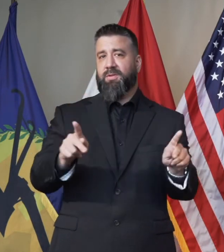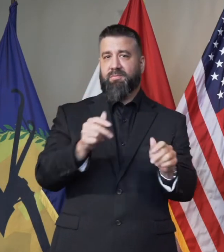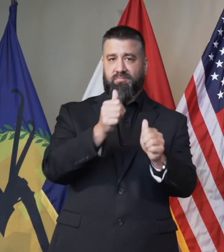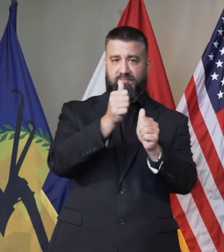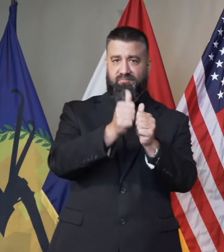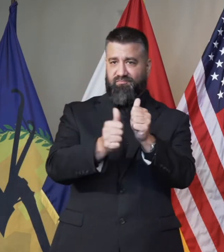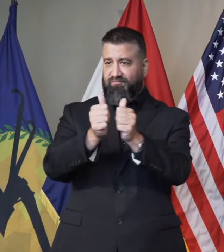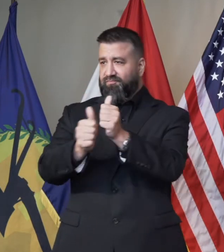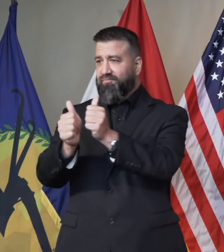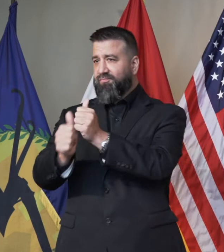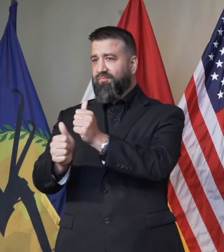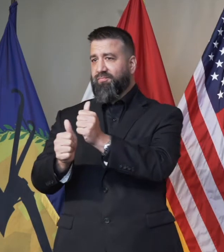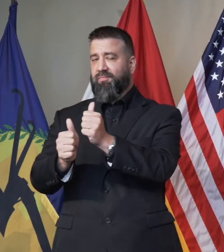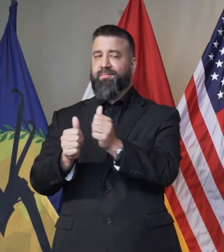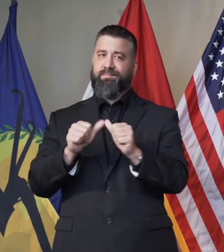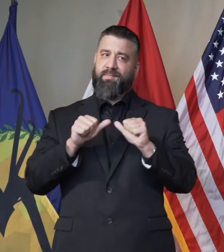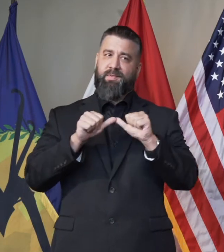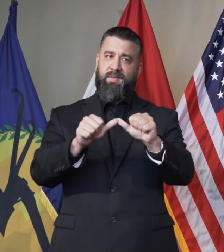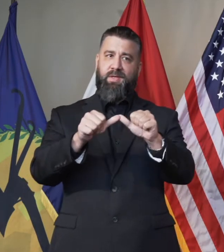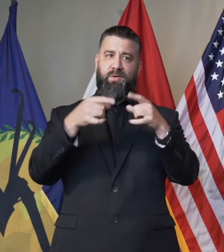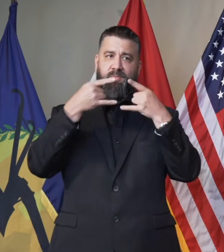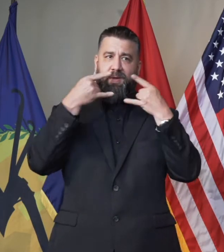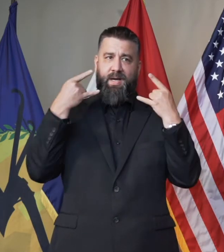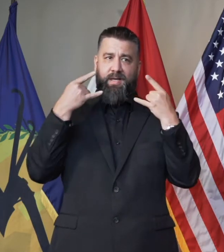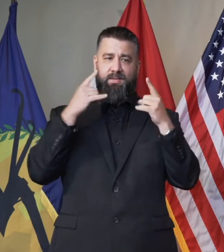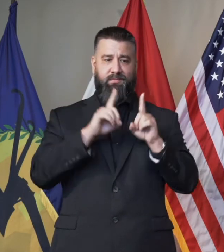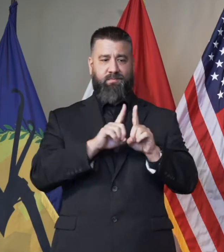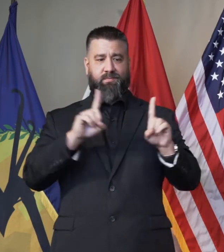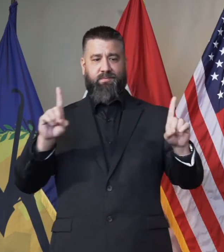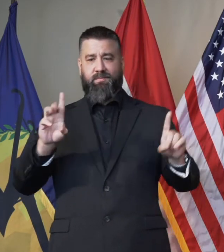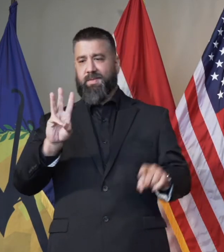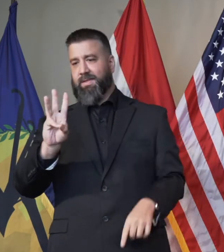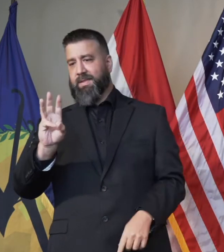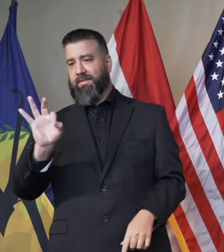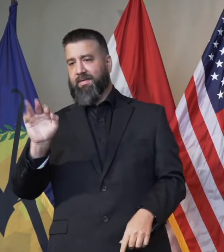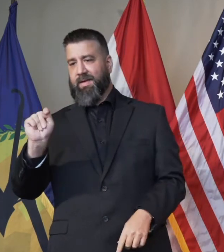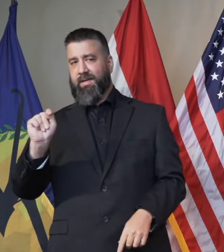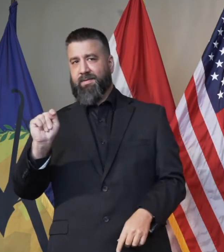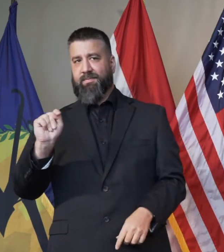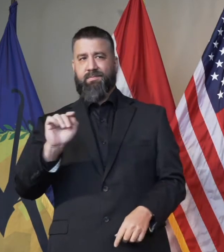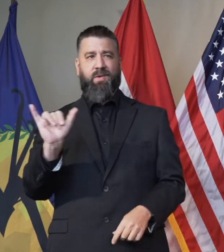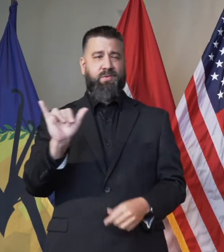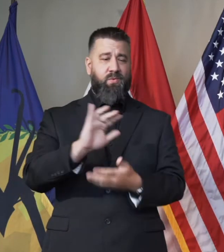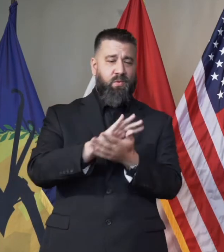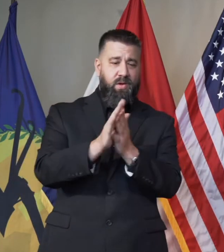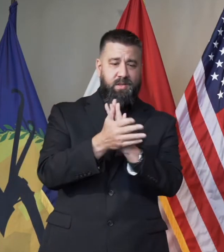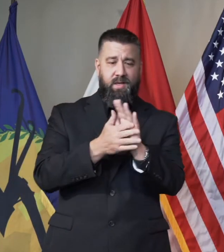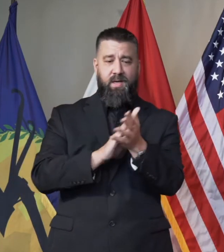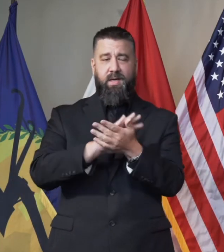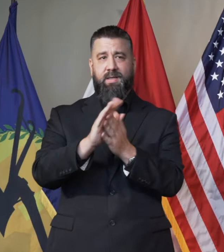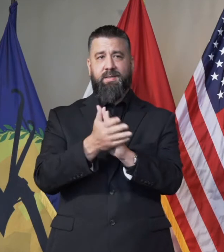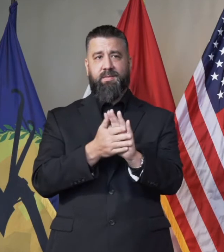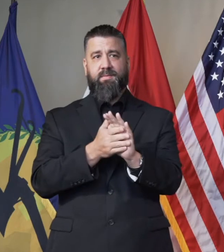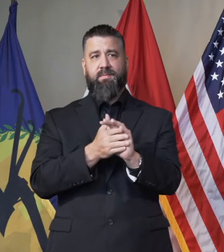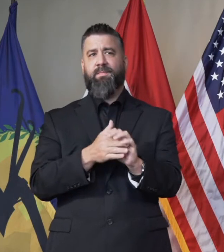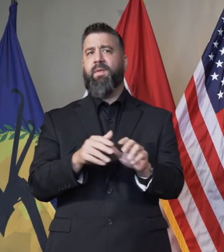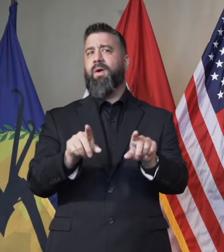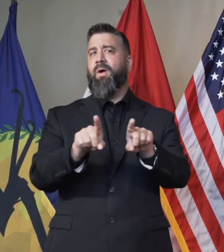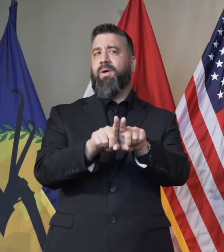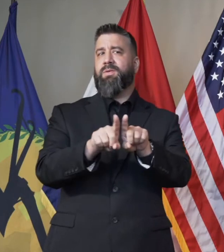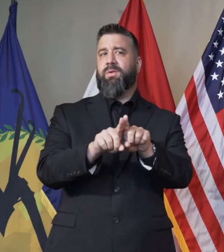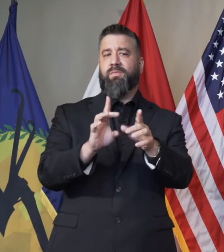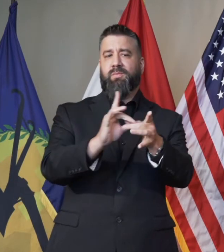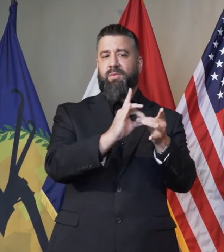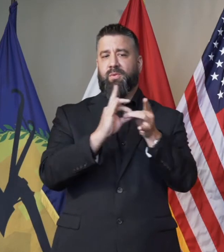masks, to stay 6 feet away, to wash hands frequently, and to cooperate with our